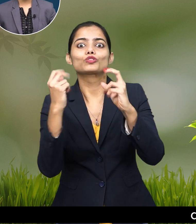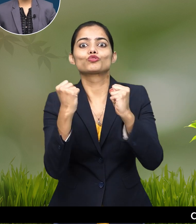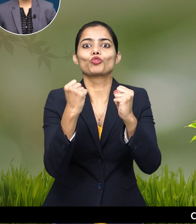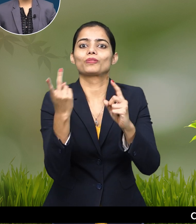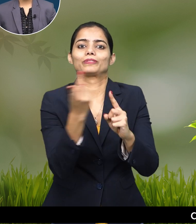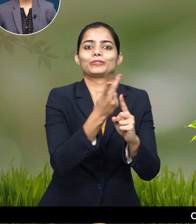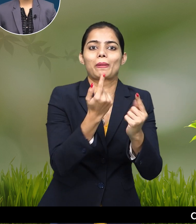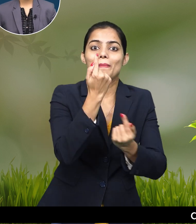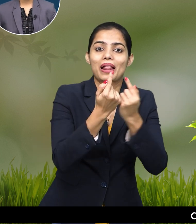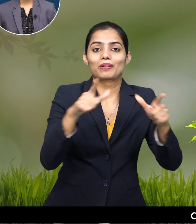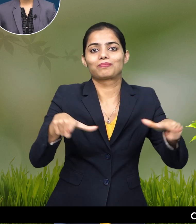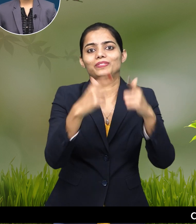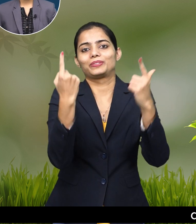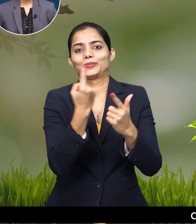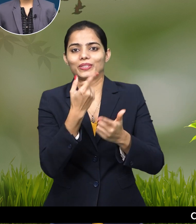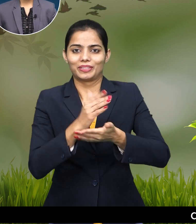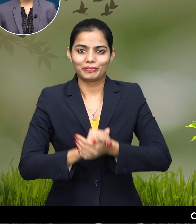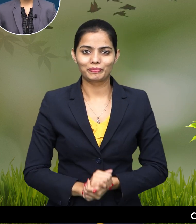and shrubs.